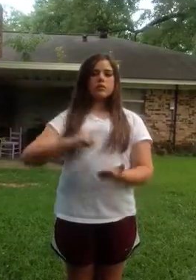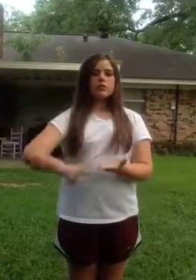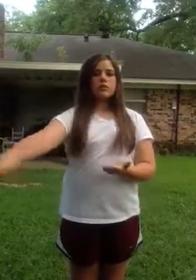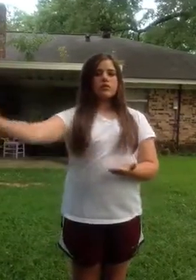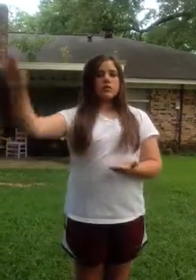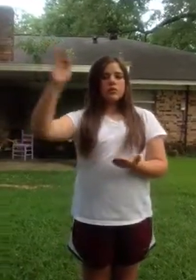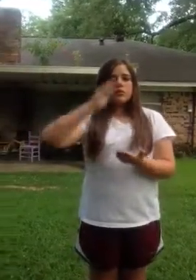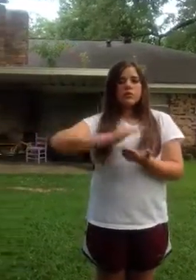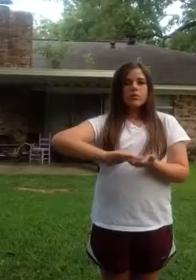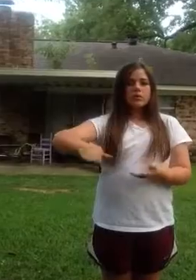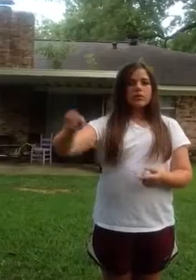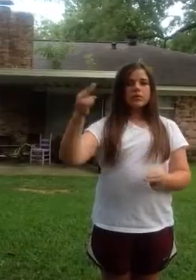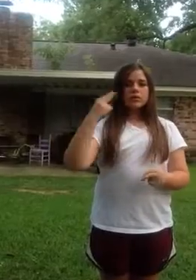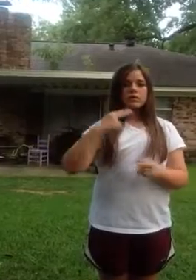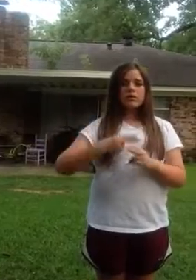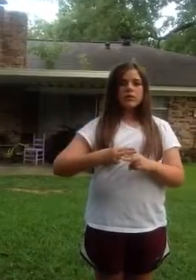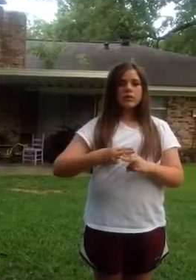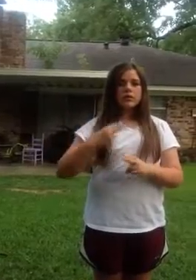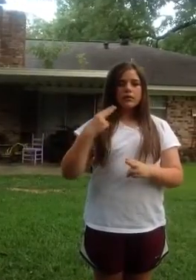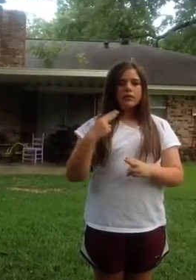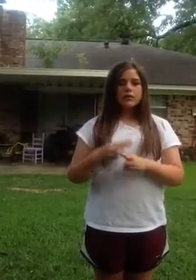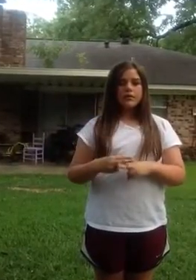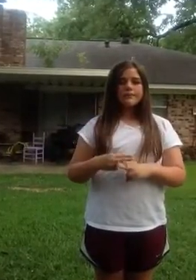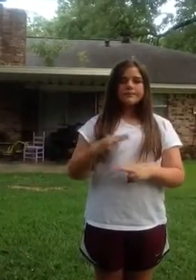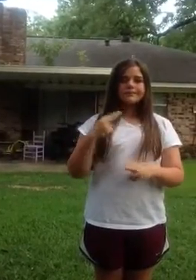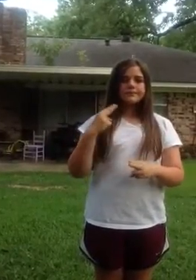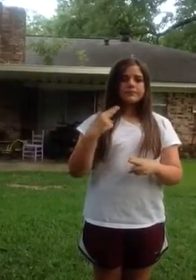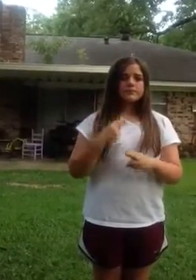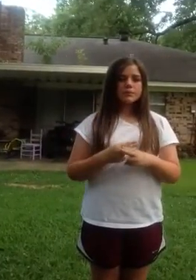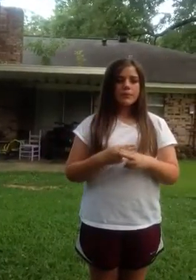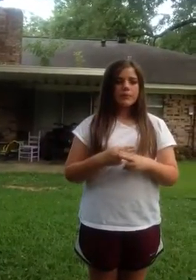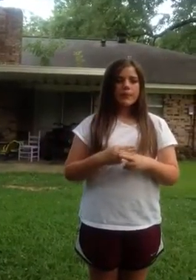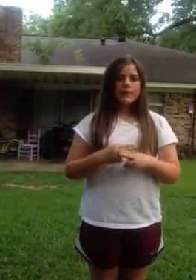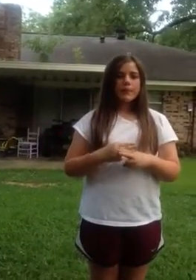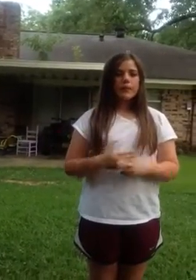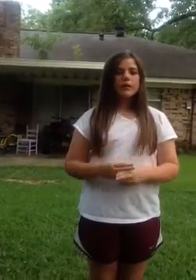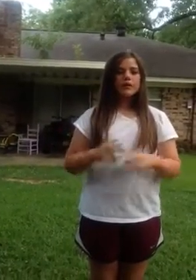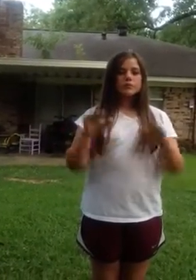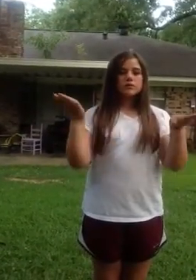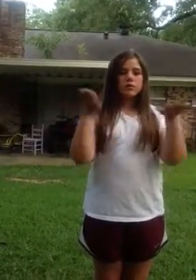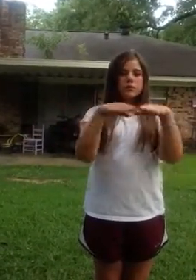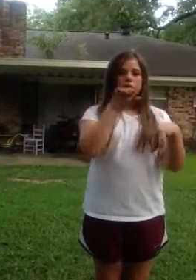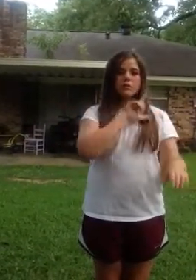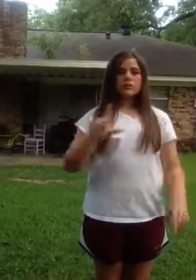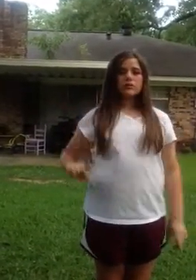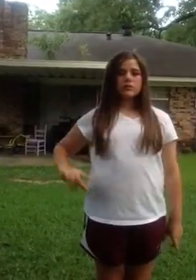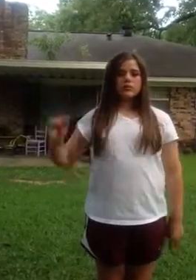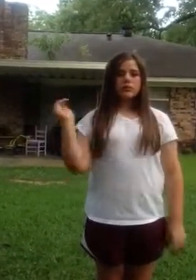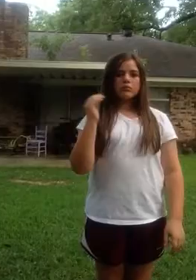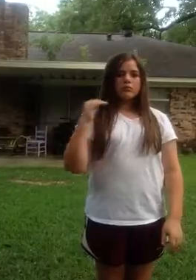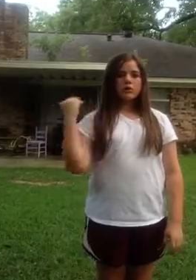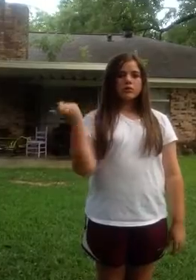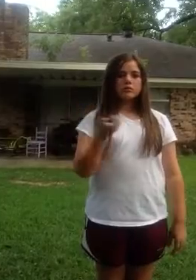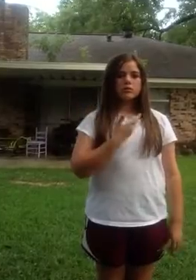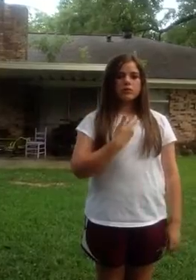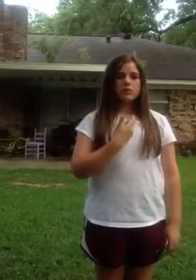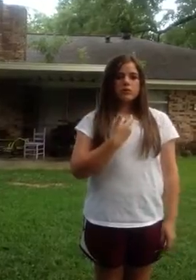holy name Bless the Lord of my soul